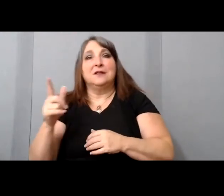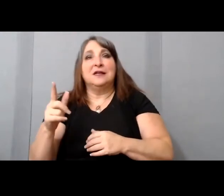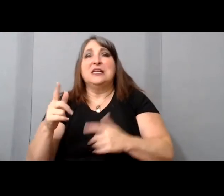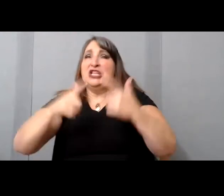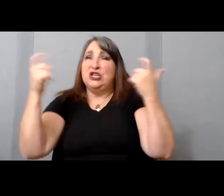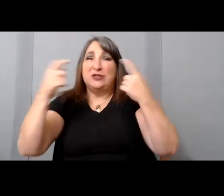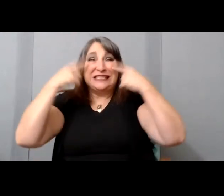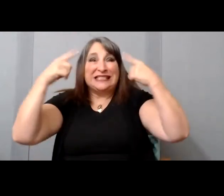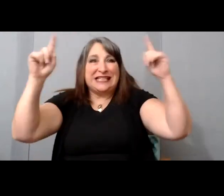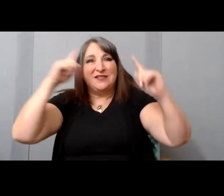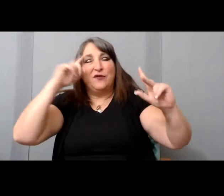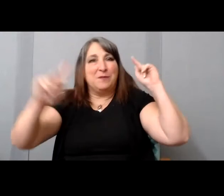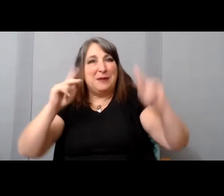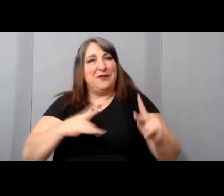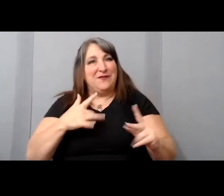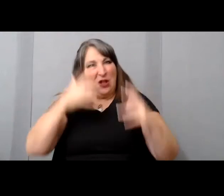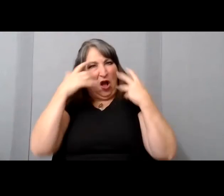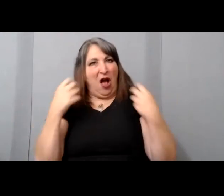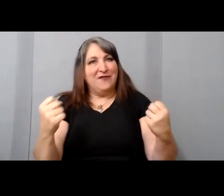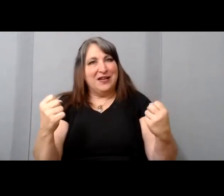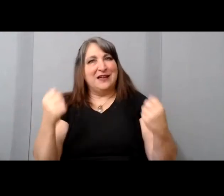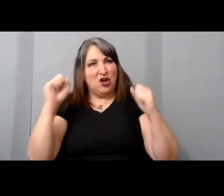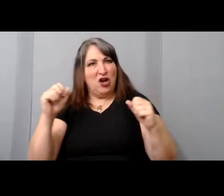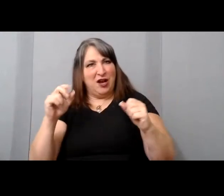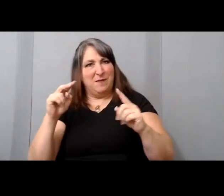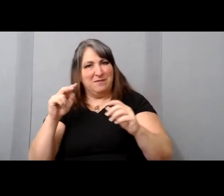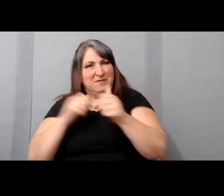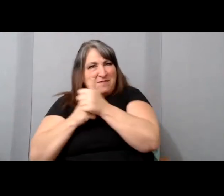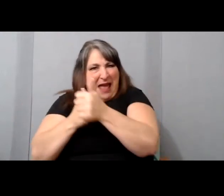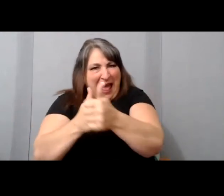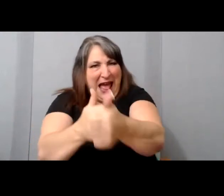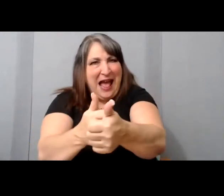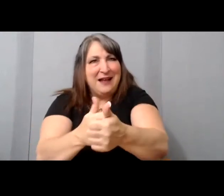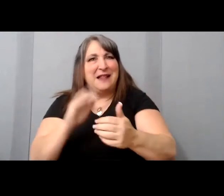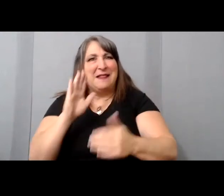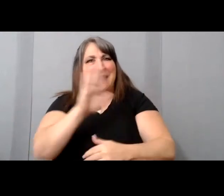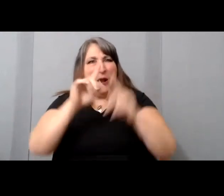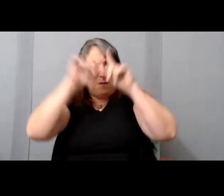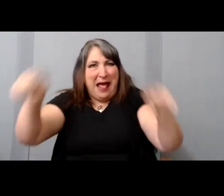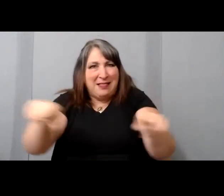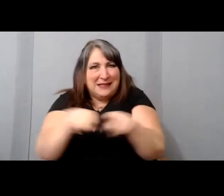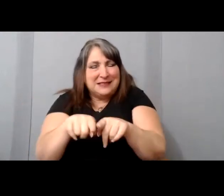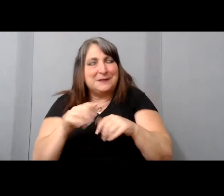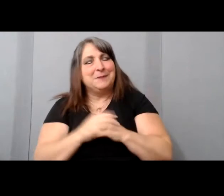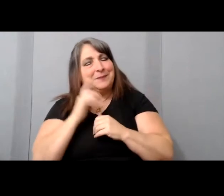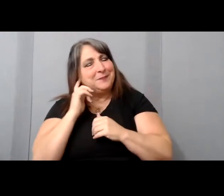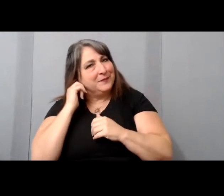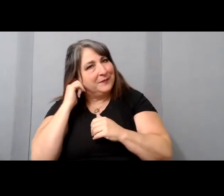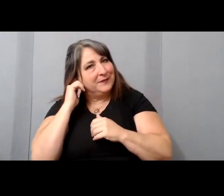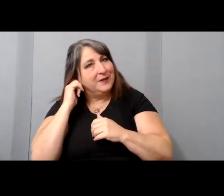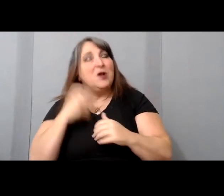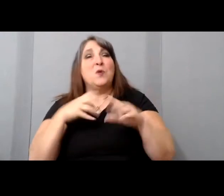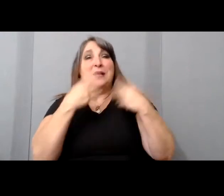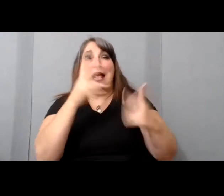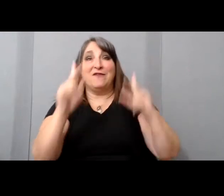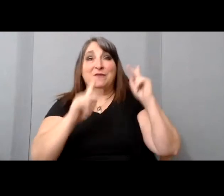to have the confidence that their ballot was indeed, accounted for and counted at the end of the day. We gave people multiple options for how